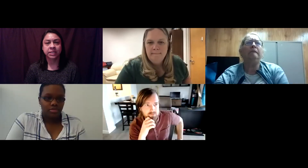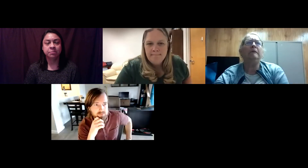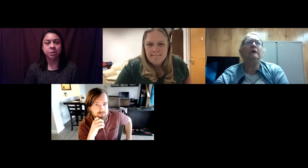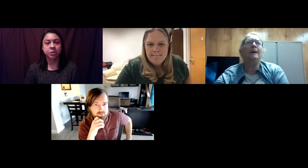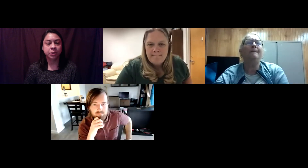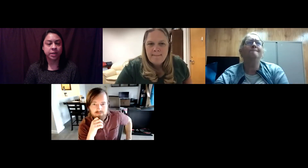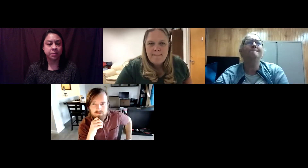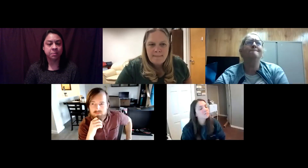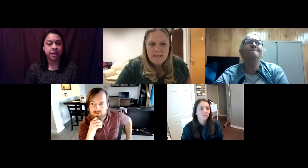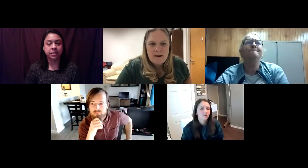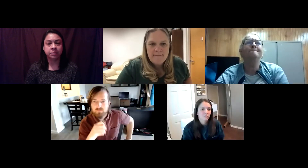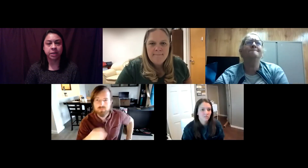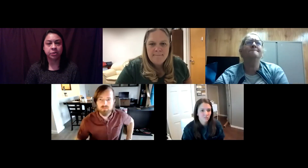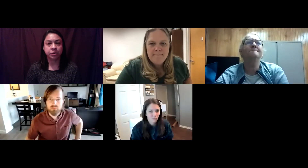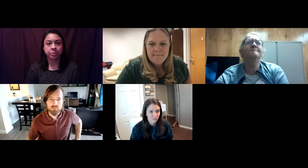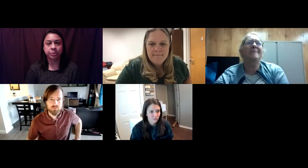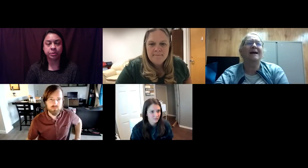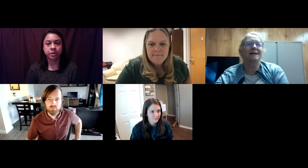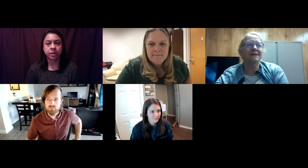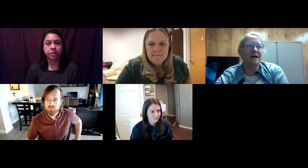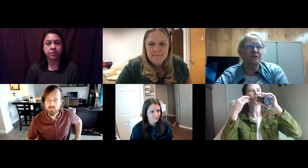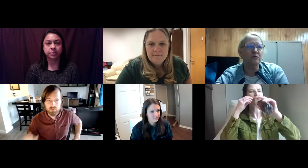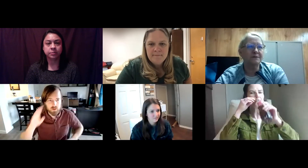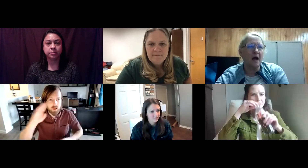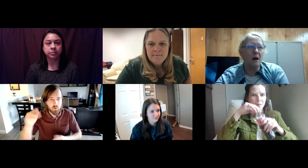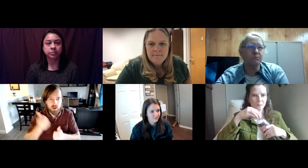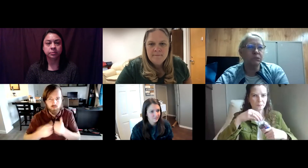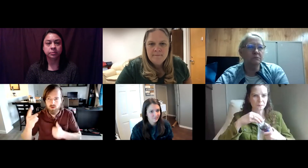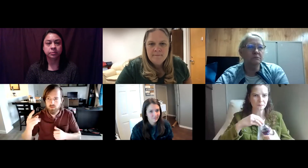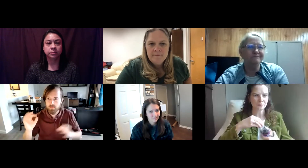I see most already coming back to the main group. Okay.